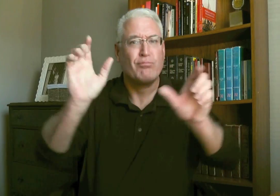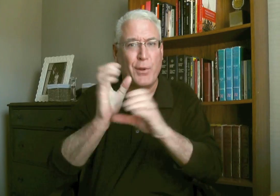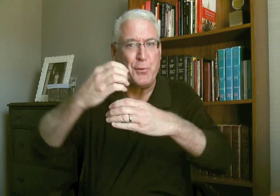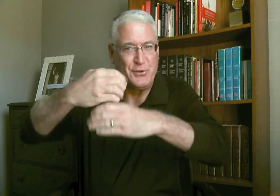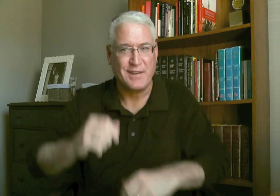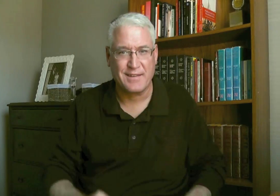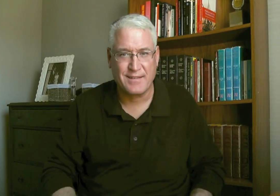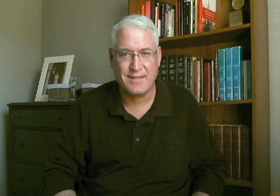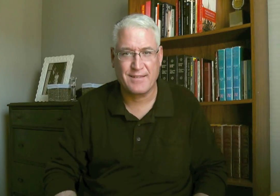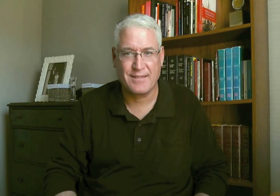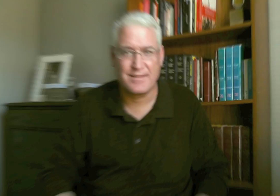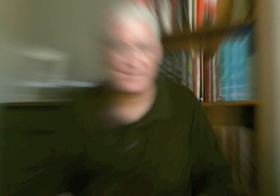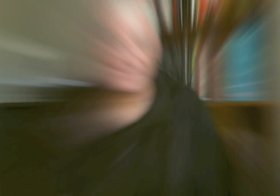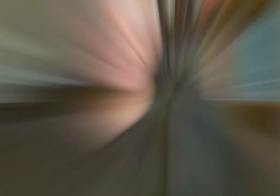also liberate creation.